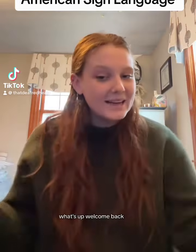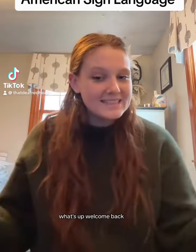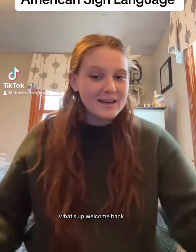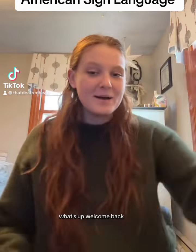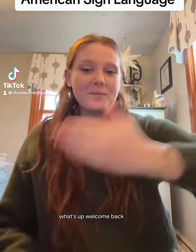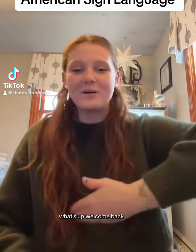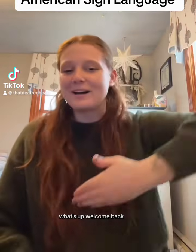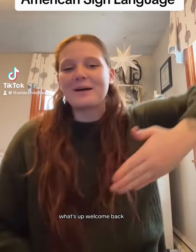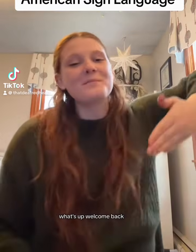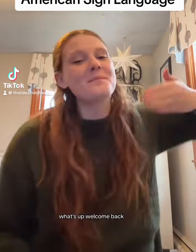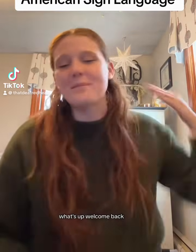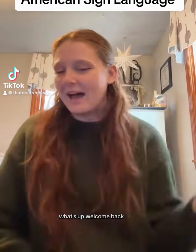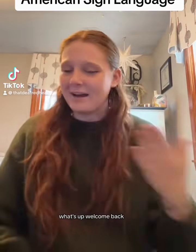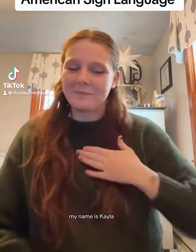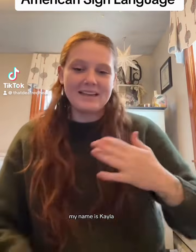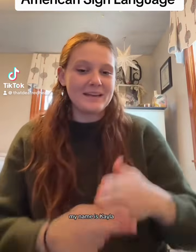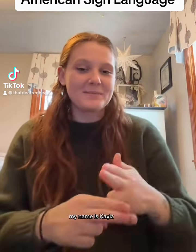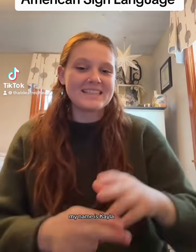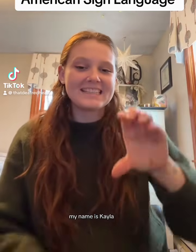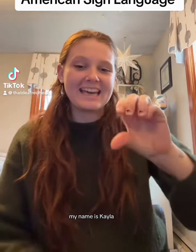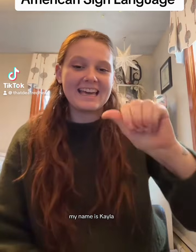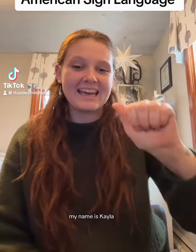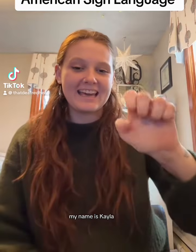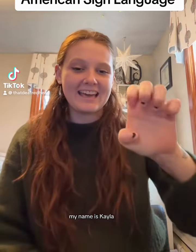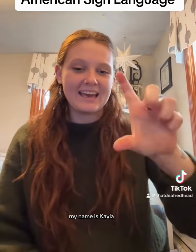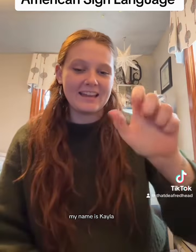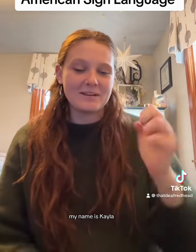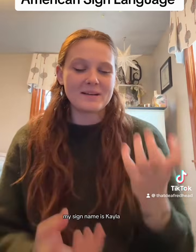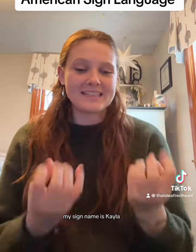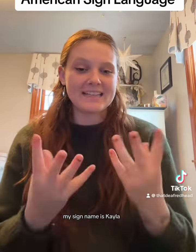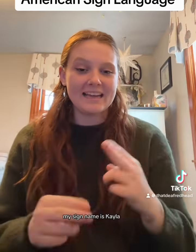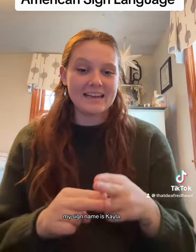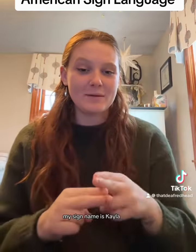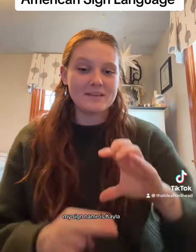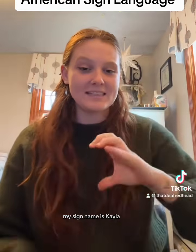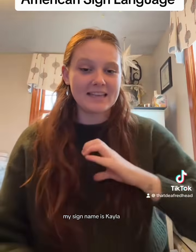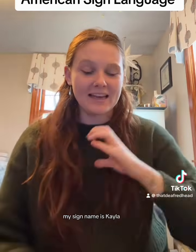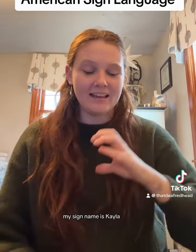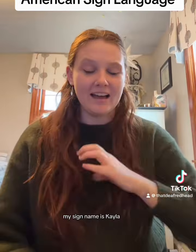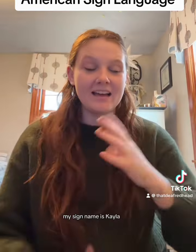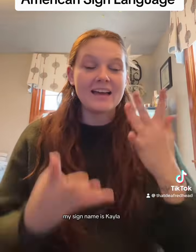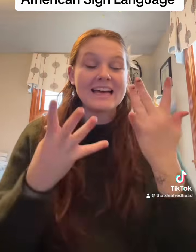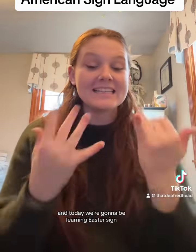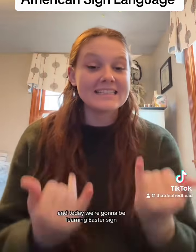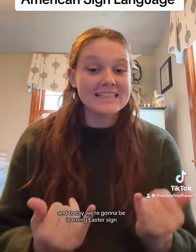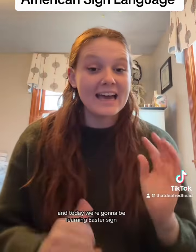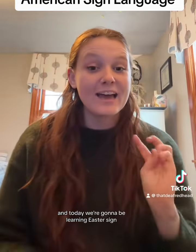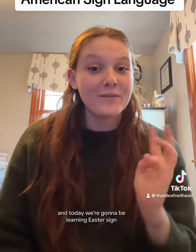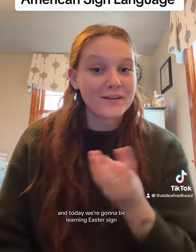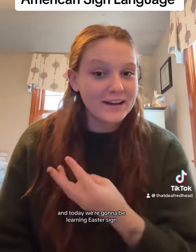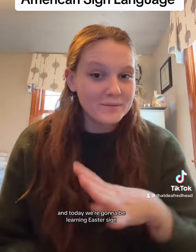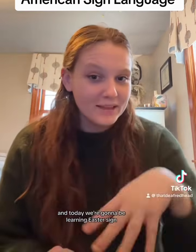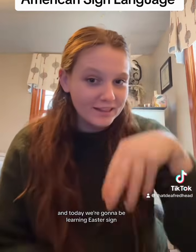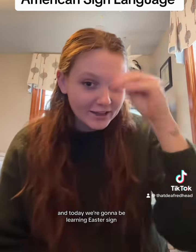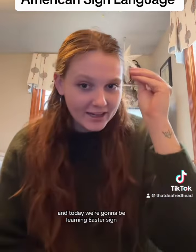What's up? Welcome back. My name is Caela. My sign name is Caela, and today we're going to be